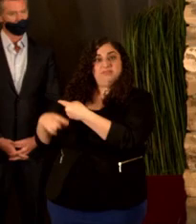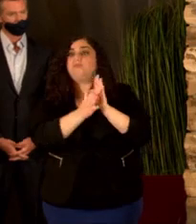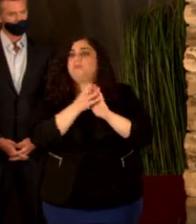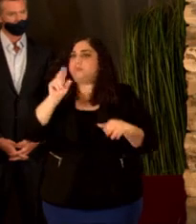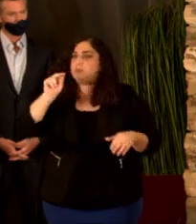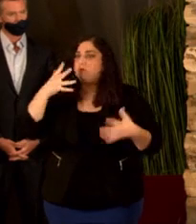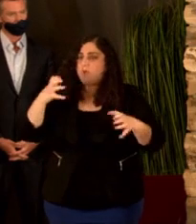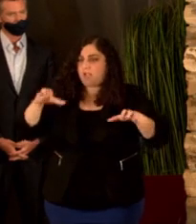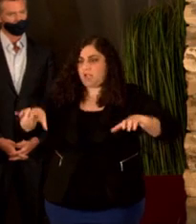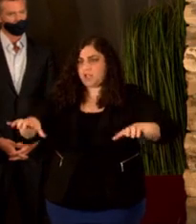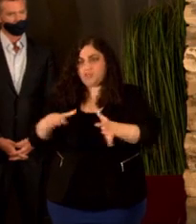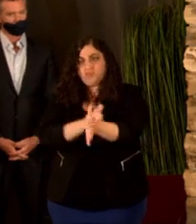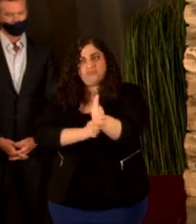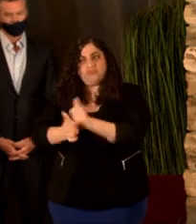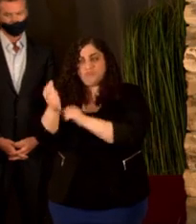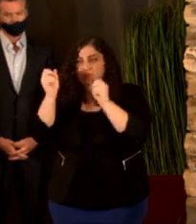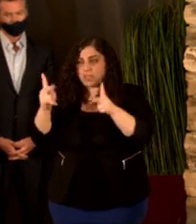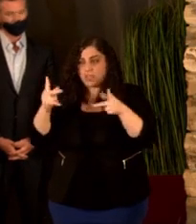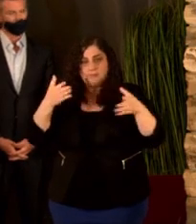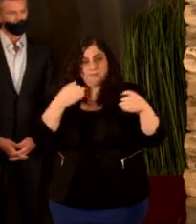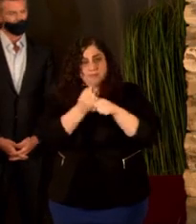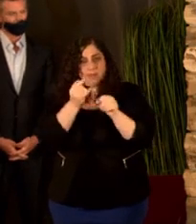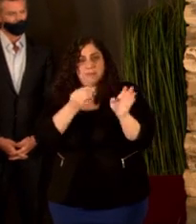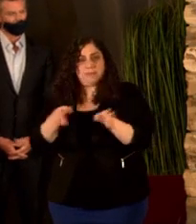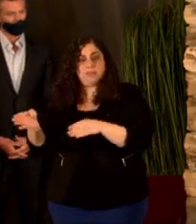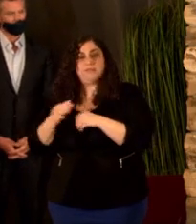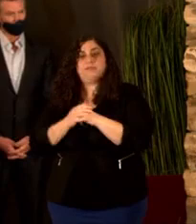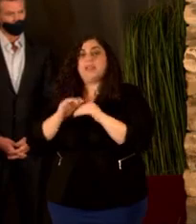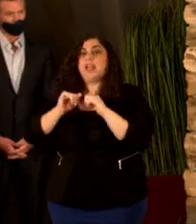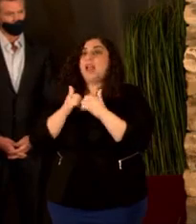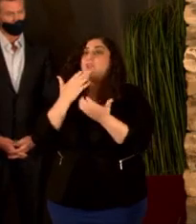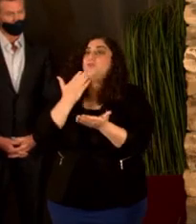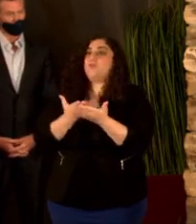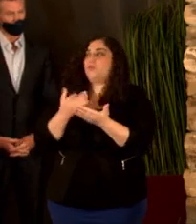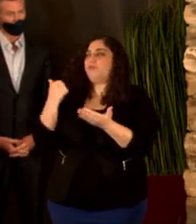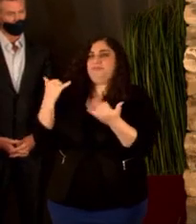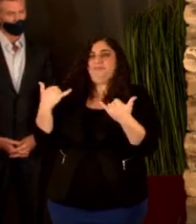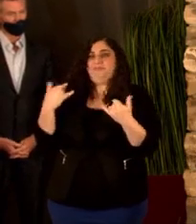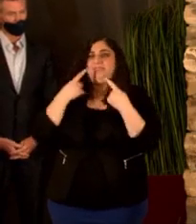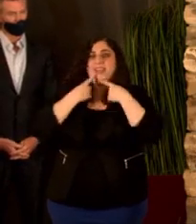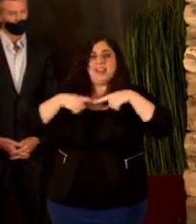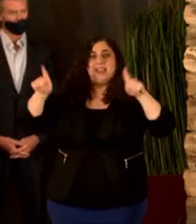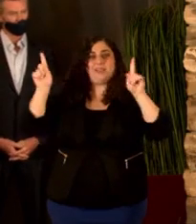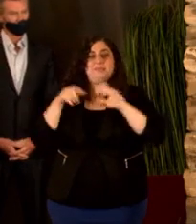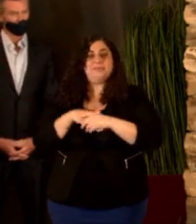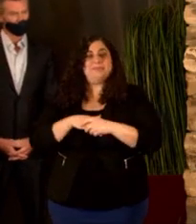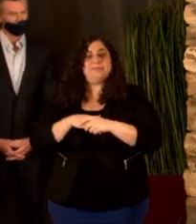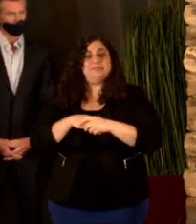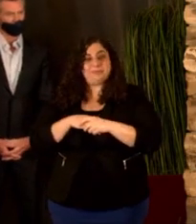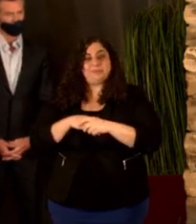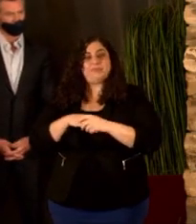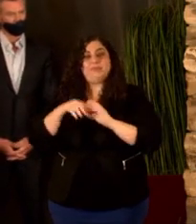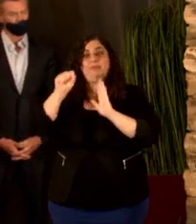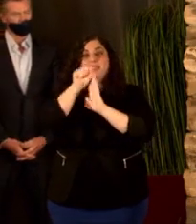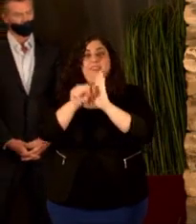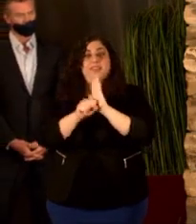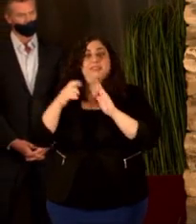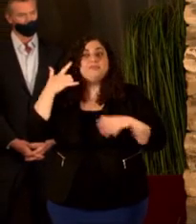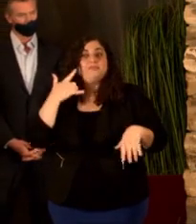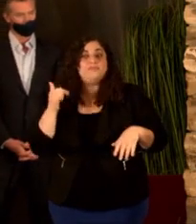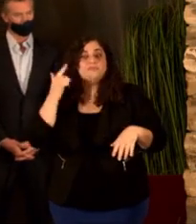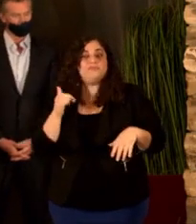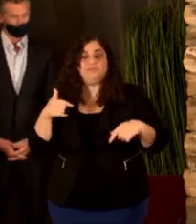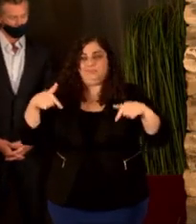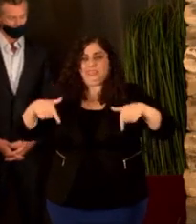today's major announcement. The state of California, in this unique time we find ourselves in, has an unprecedented